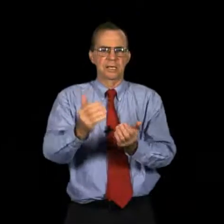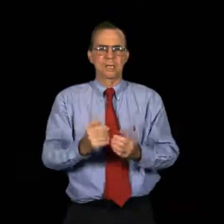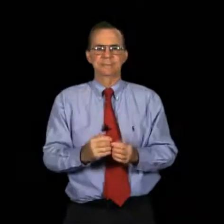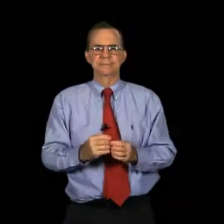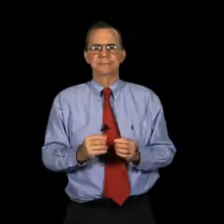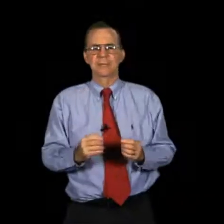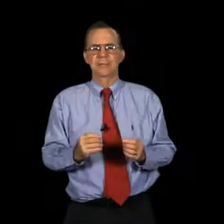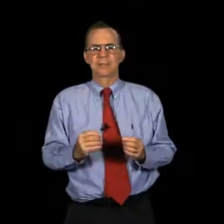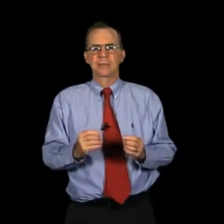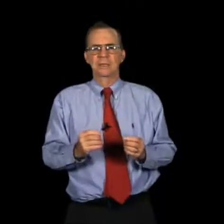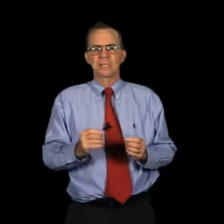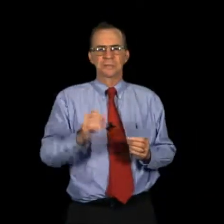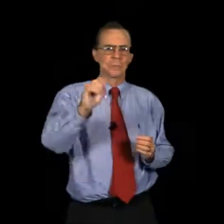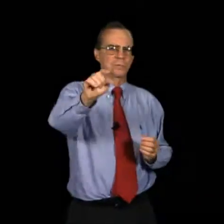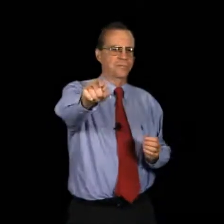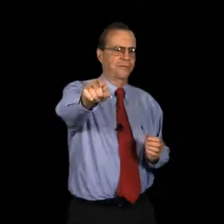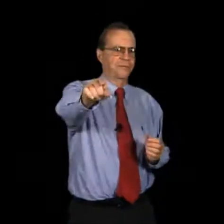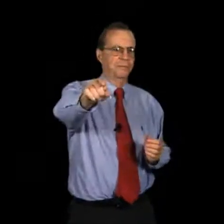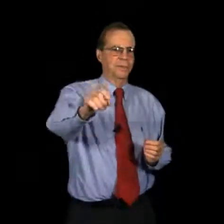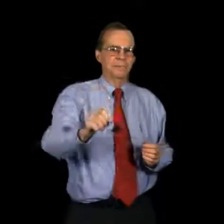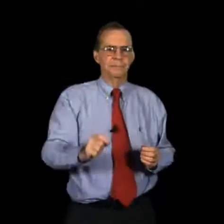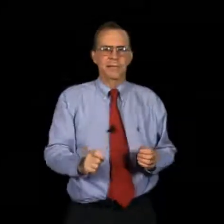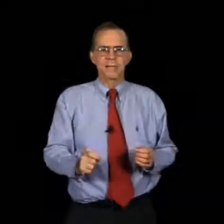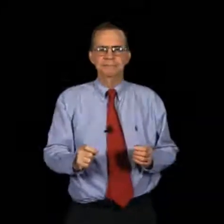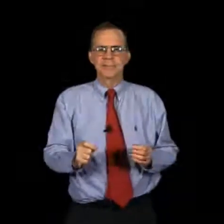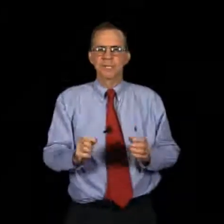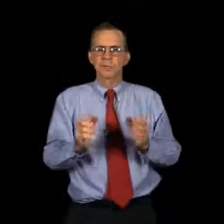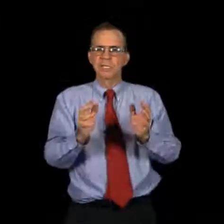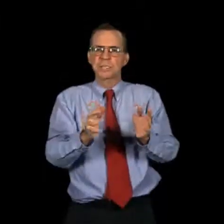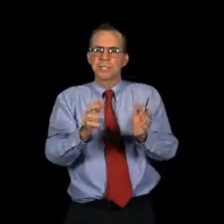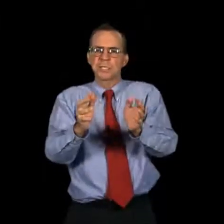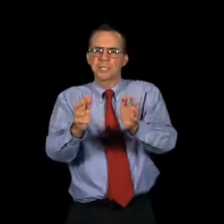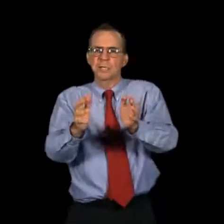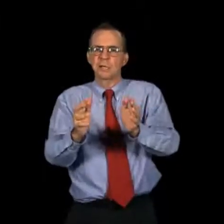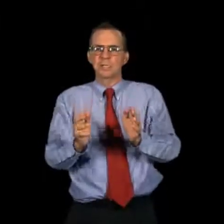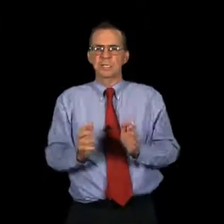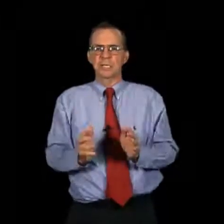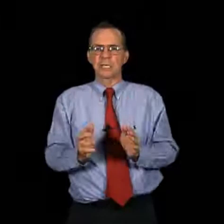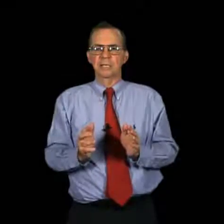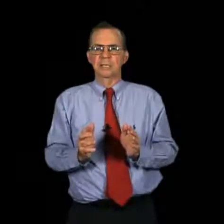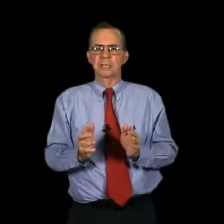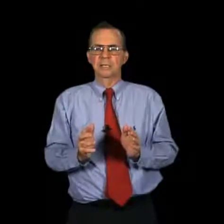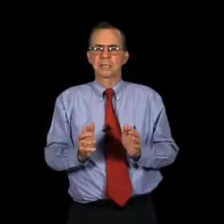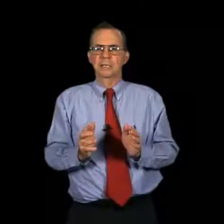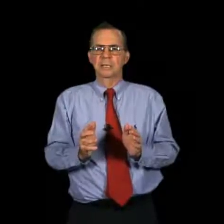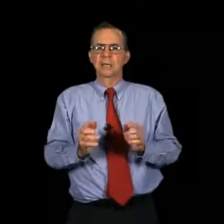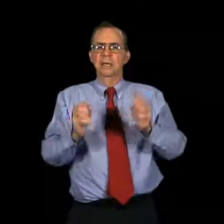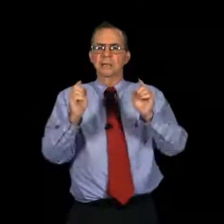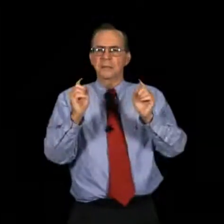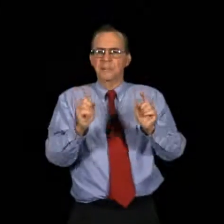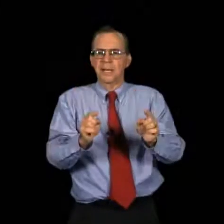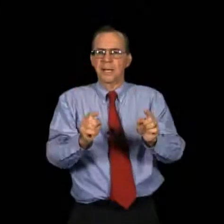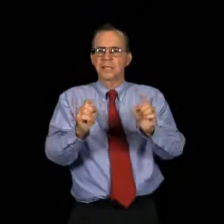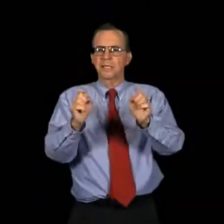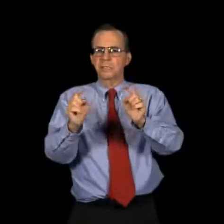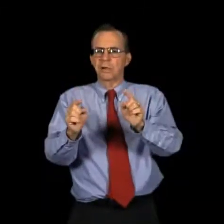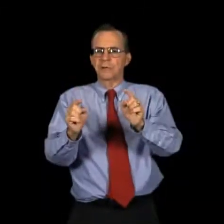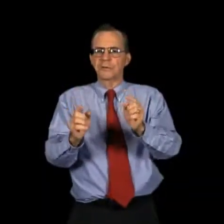hand. Suppose there's $50 in the pot and you must bet $10 to stay in. The pot is offering